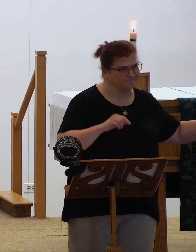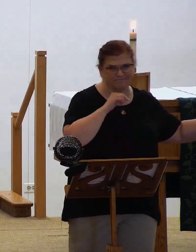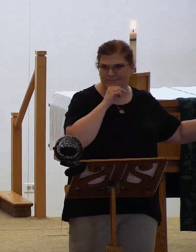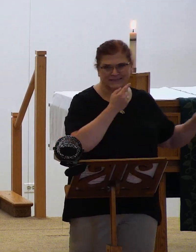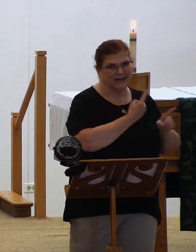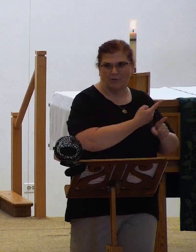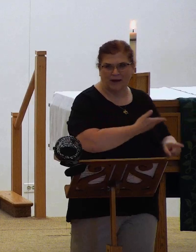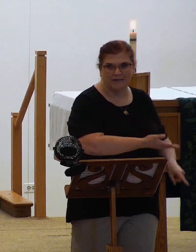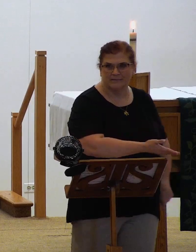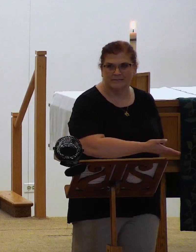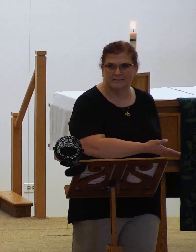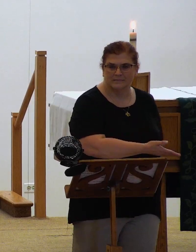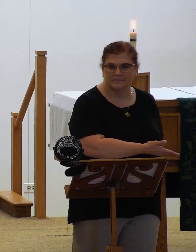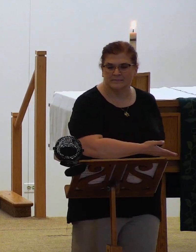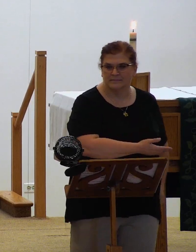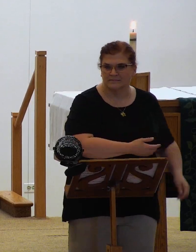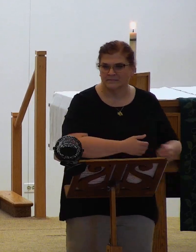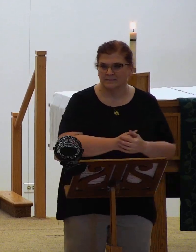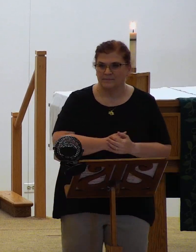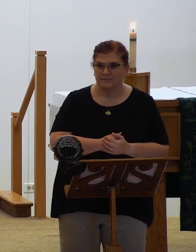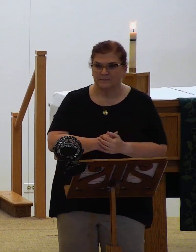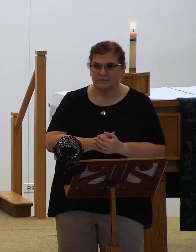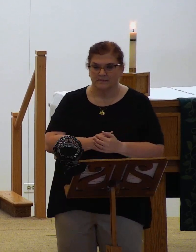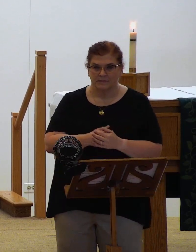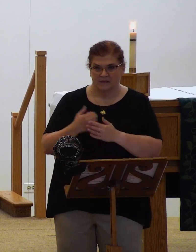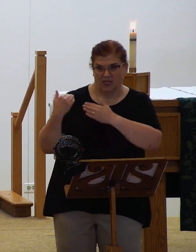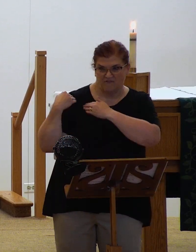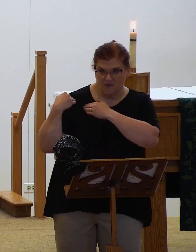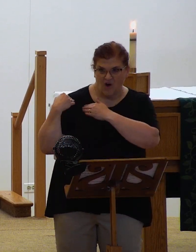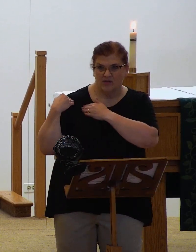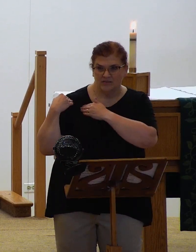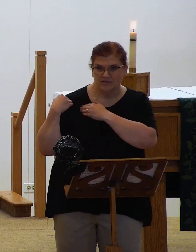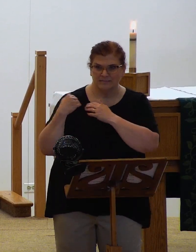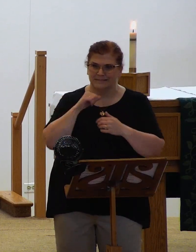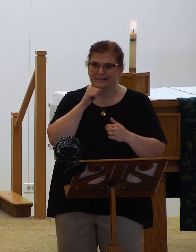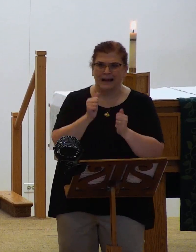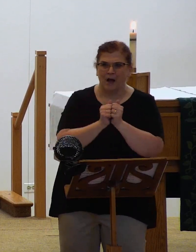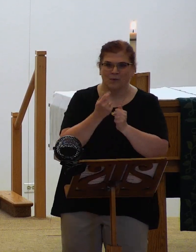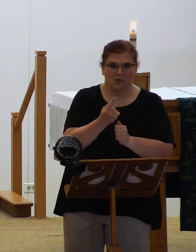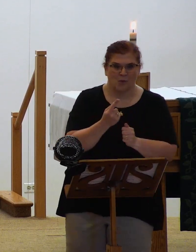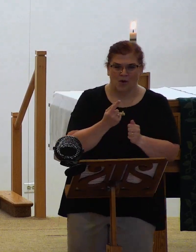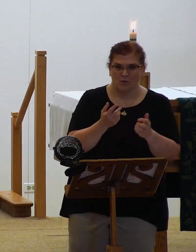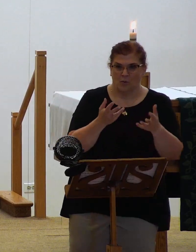right thing to do. The fault lies